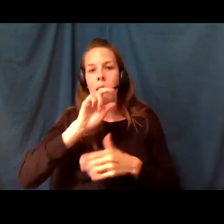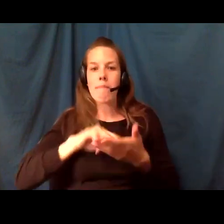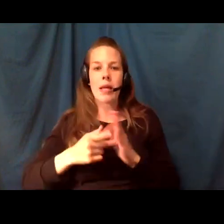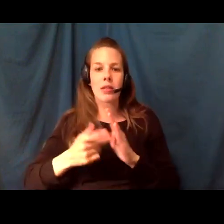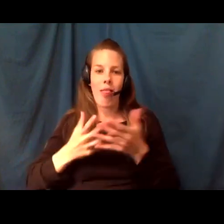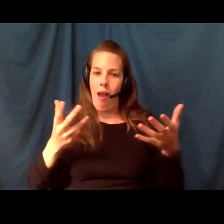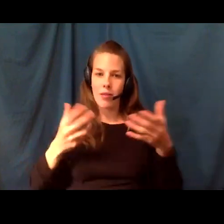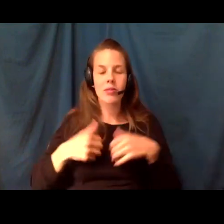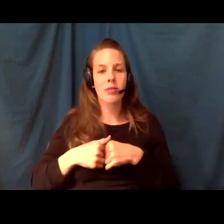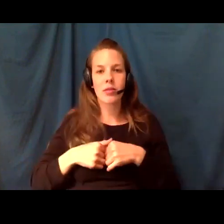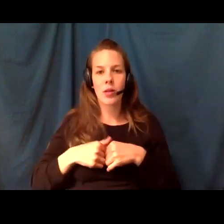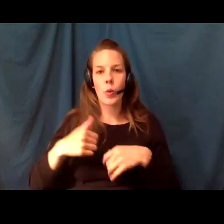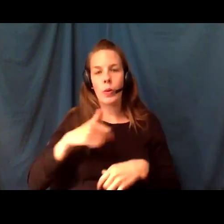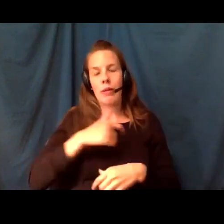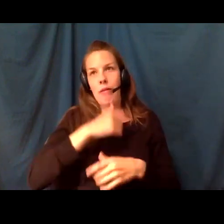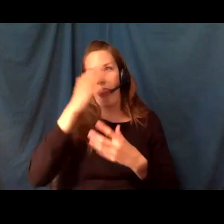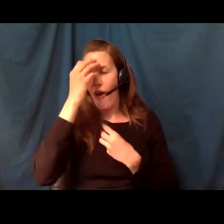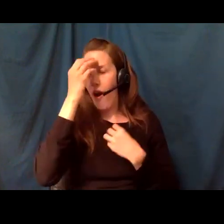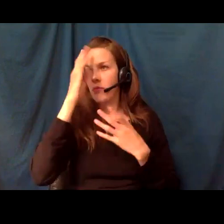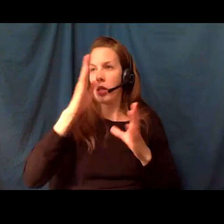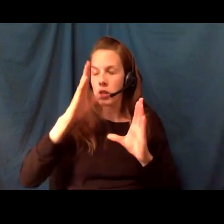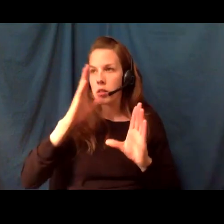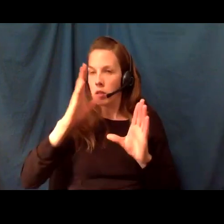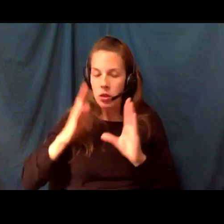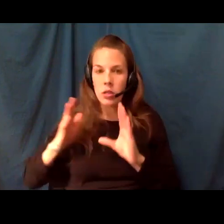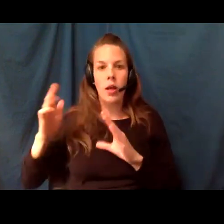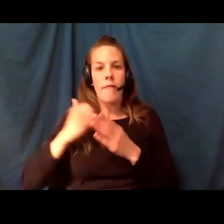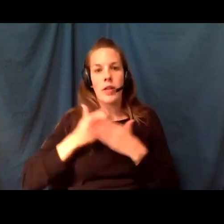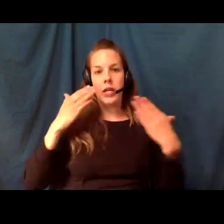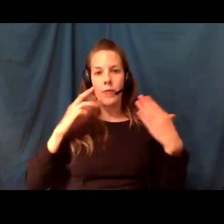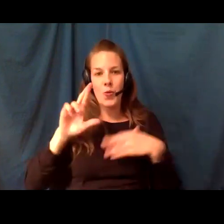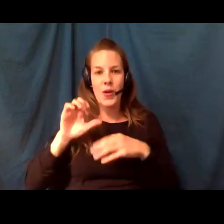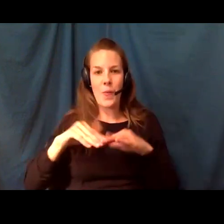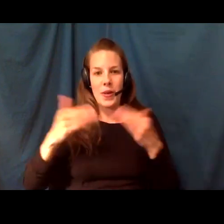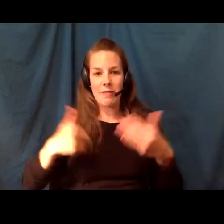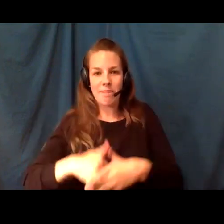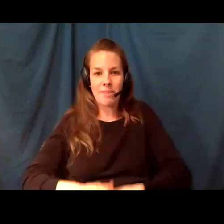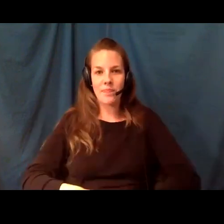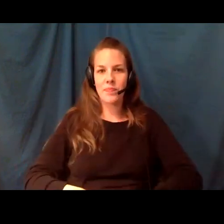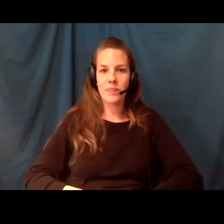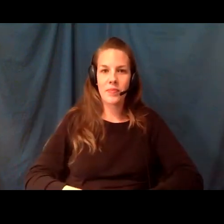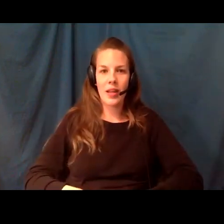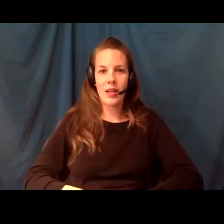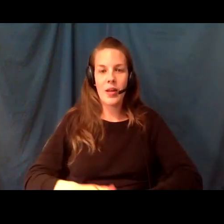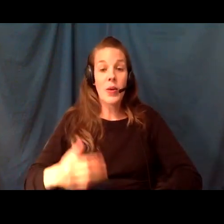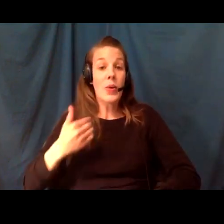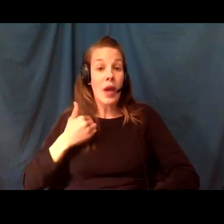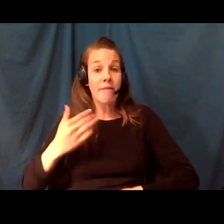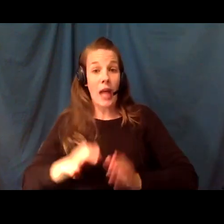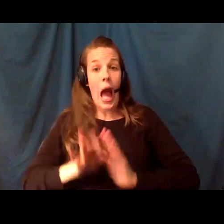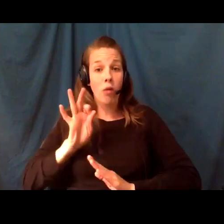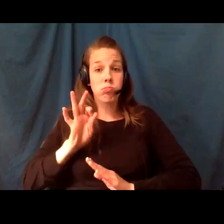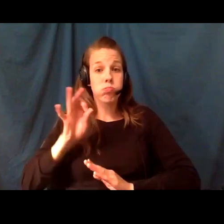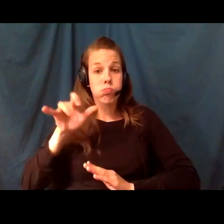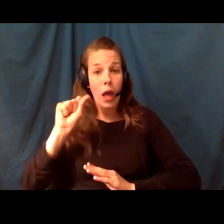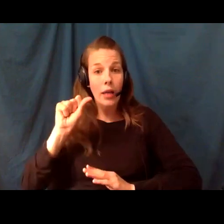because we put a lot of thought and planning into the reopening. We have found that, yes,